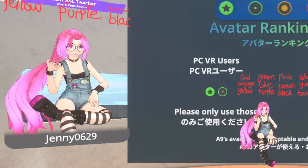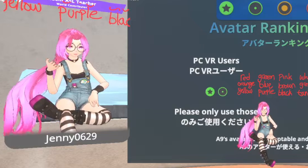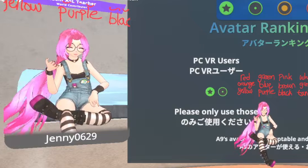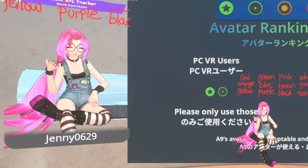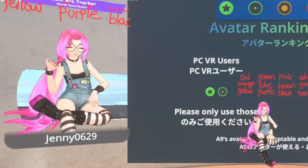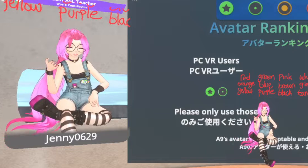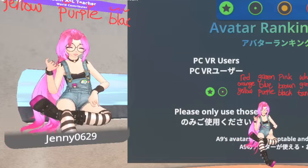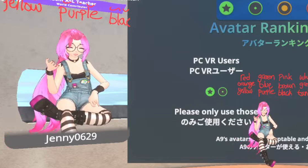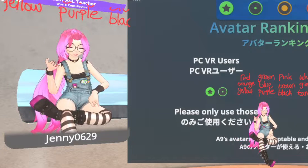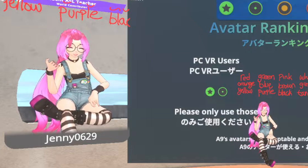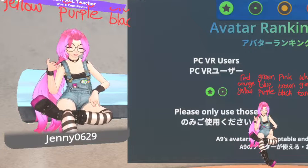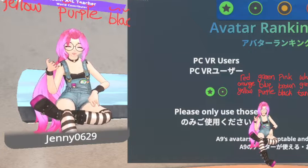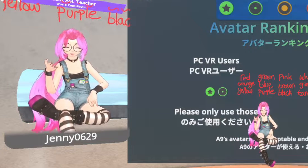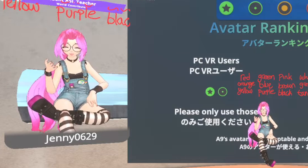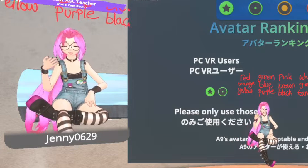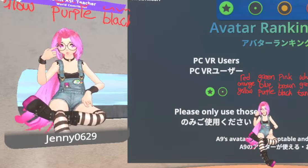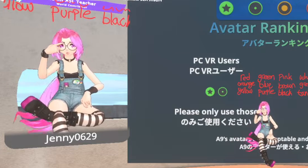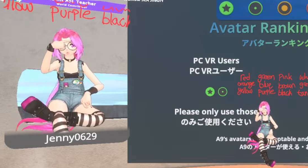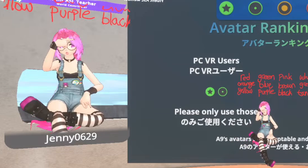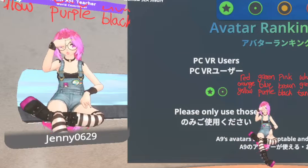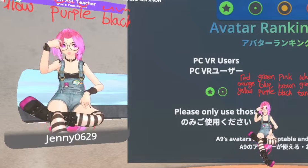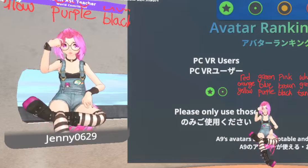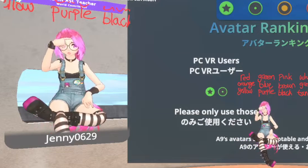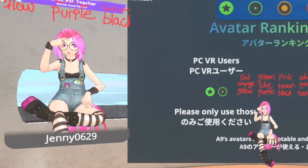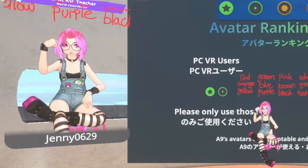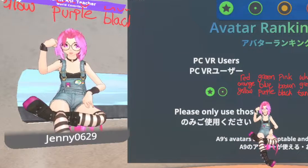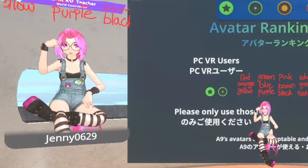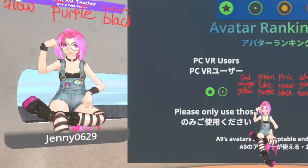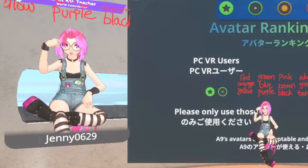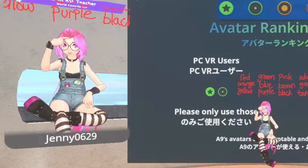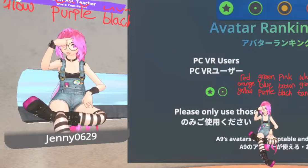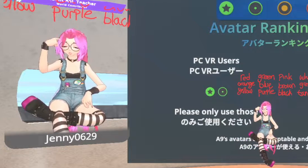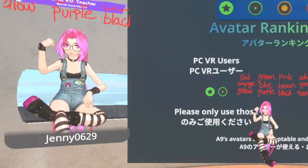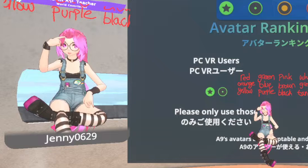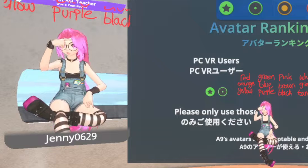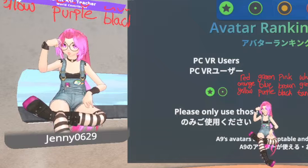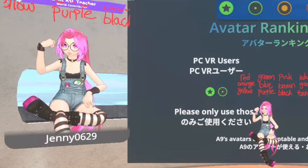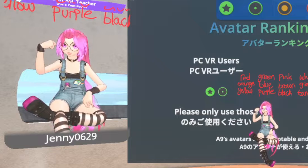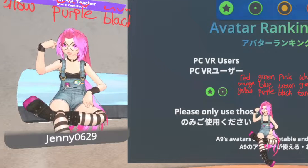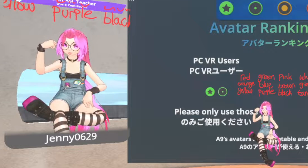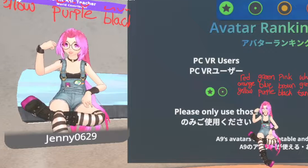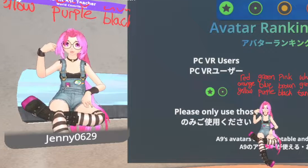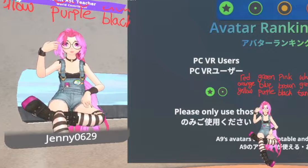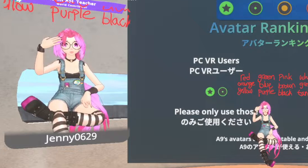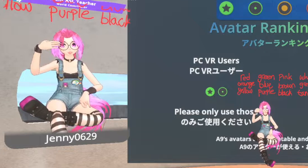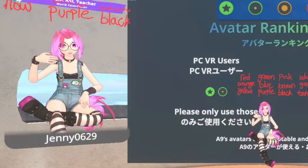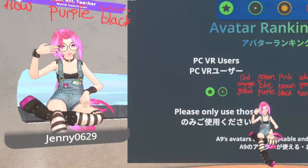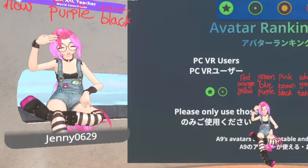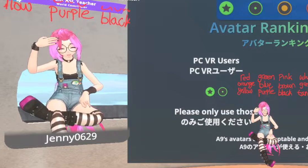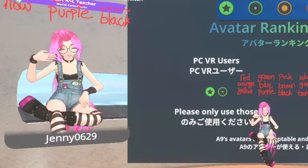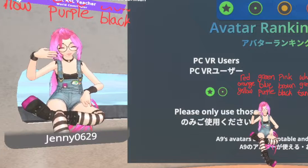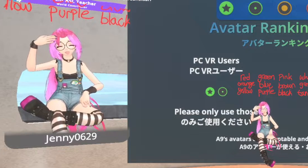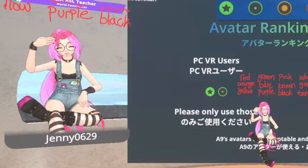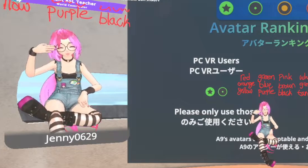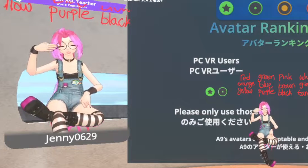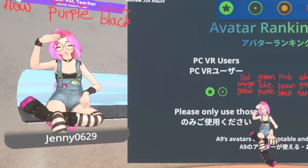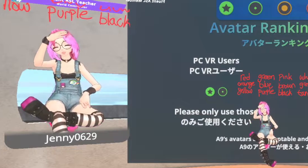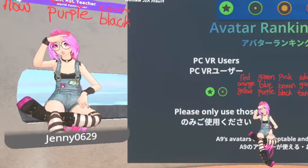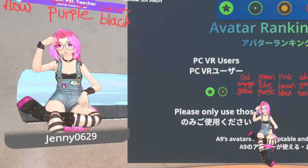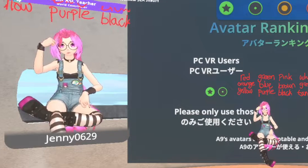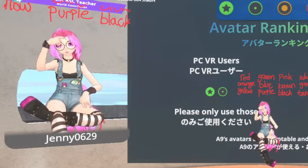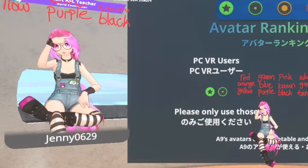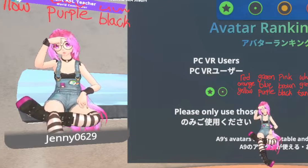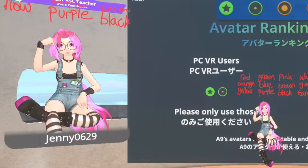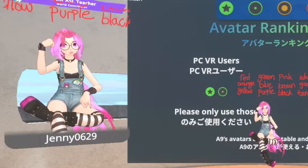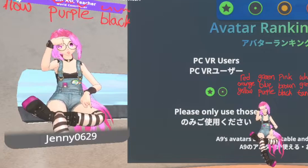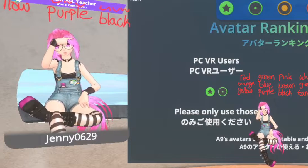Summer. Does anyone know how to sign summer? Yes. Yep. Summer. Like this. Pulling across your head. Because what happens when it's hot, you're